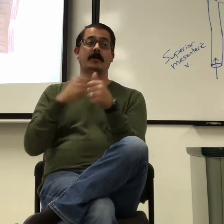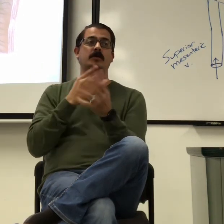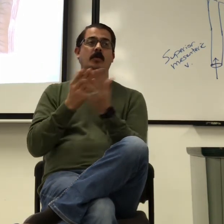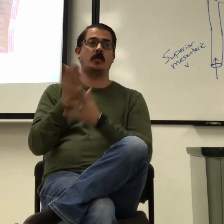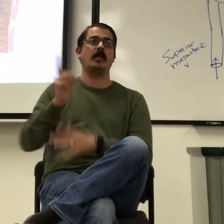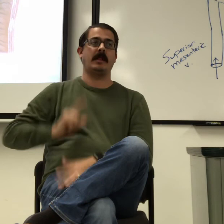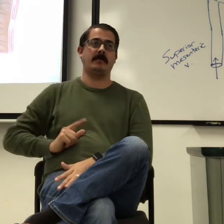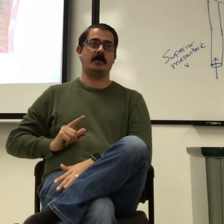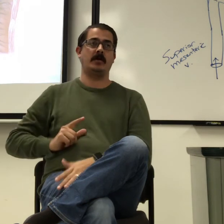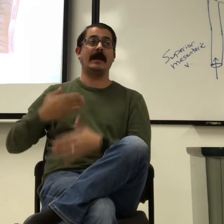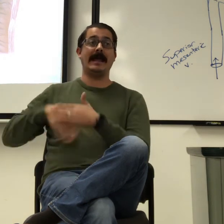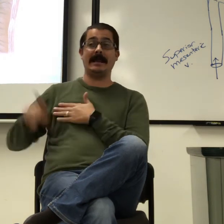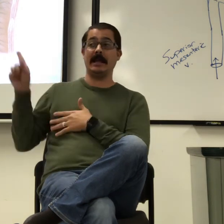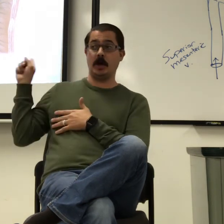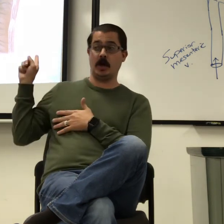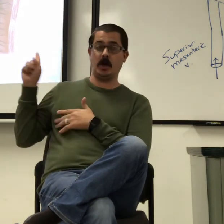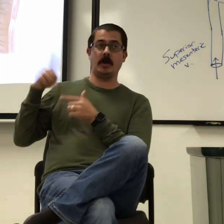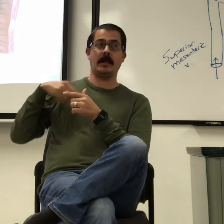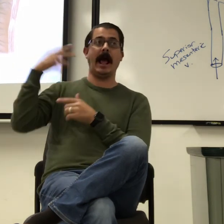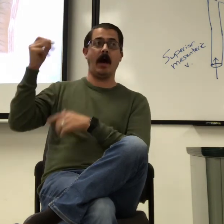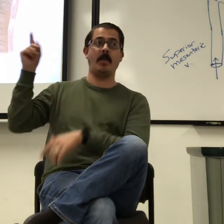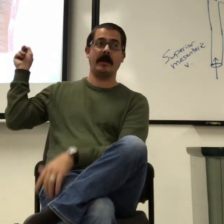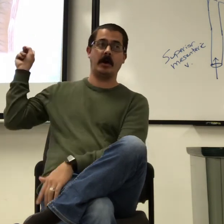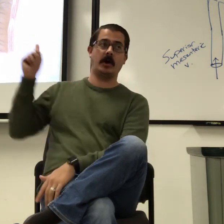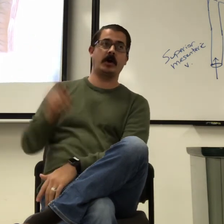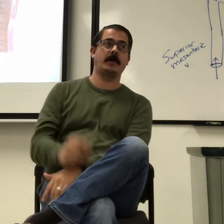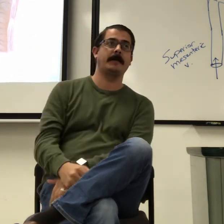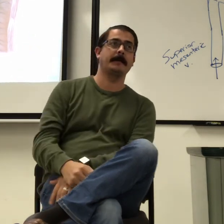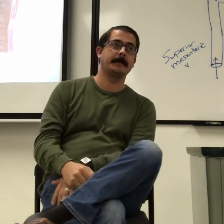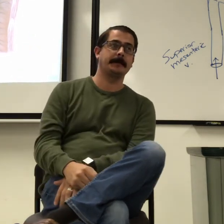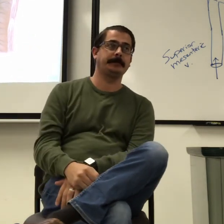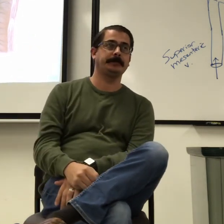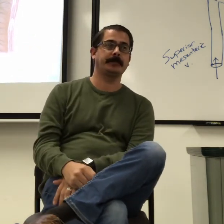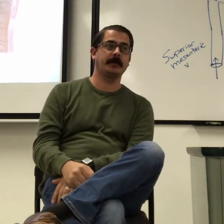liver, you go in here, then out there.